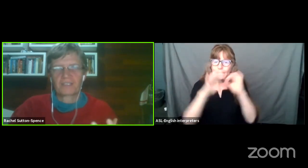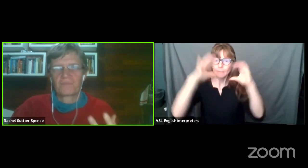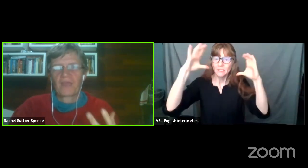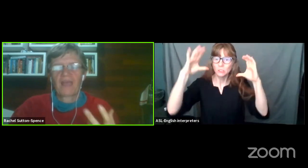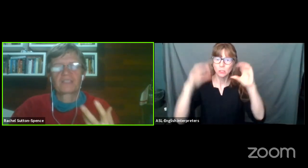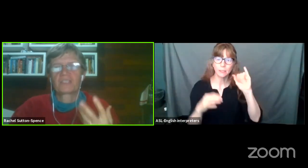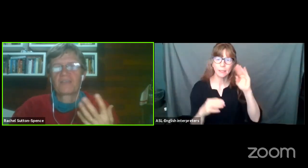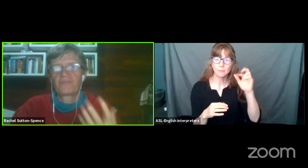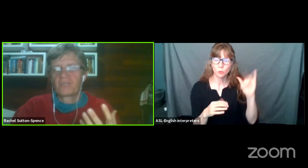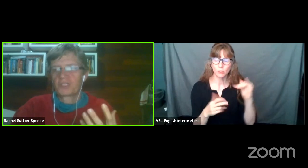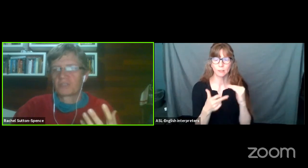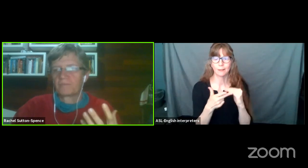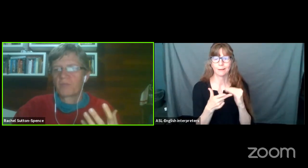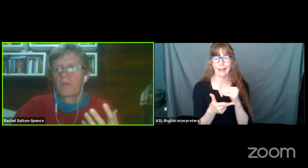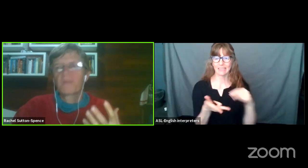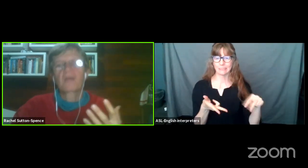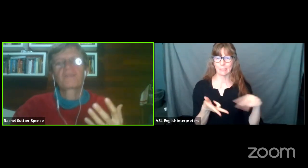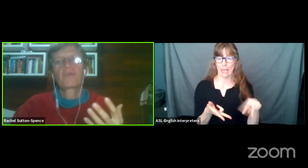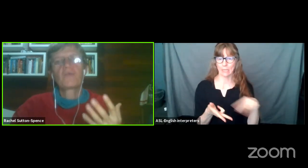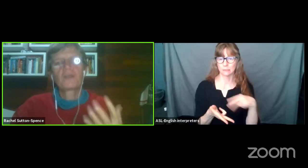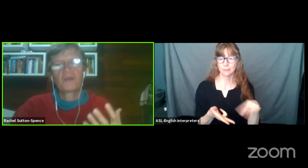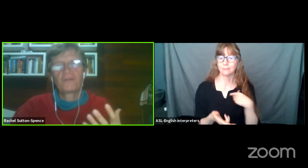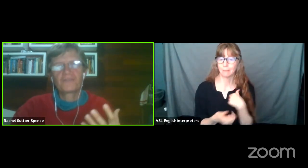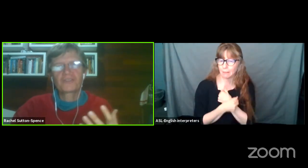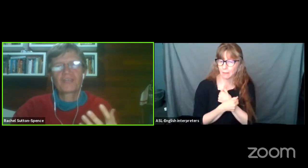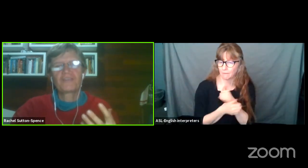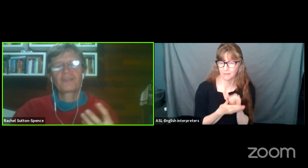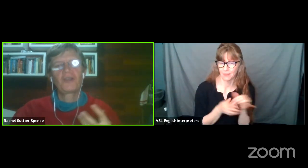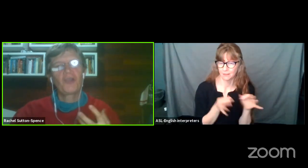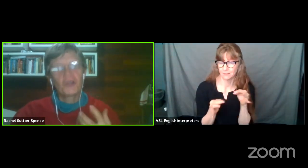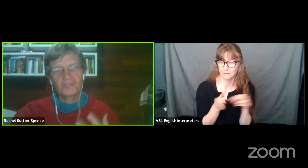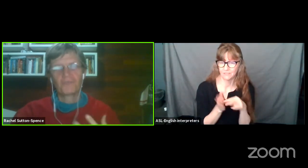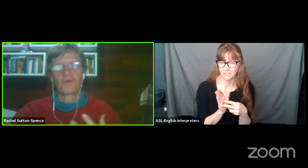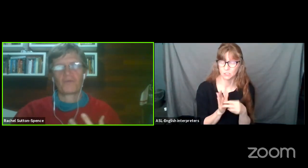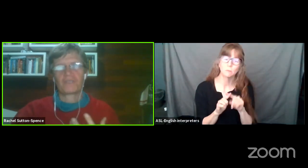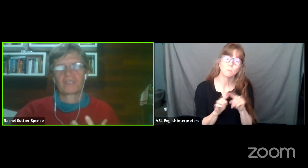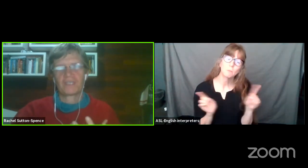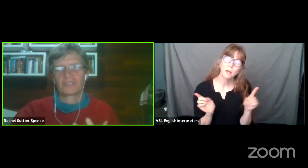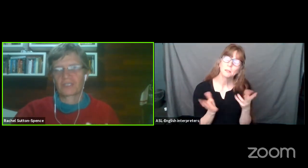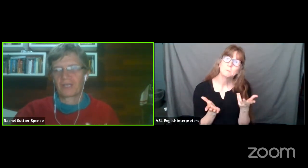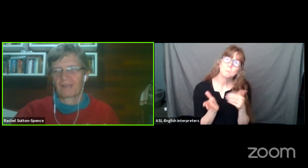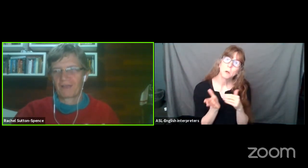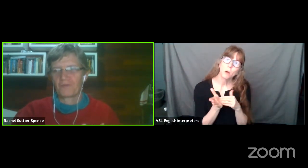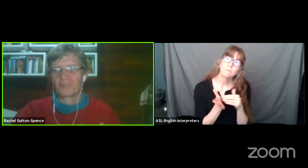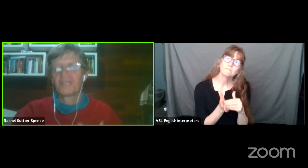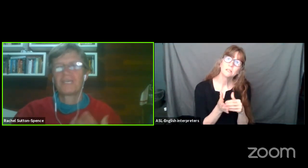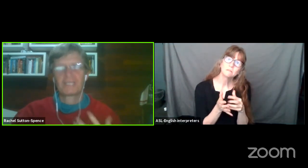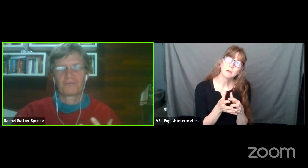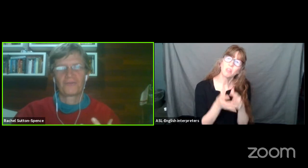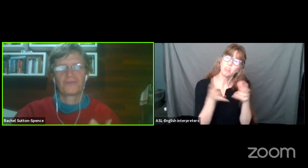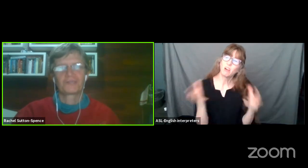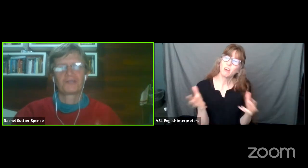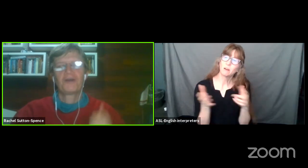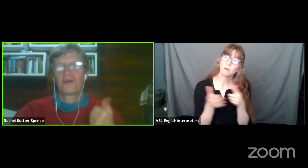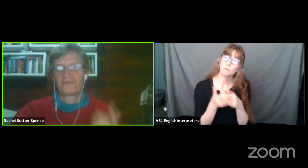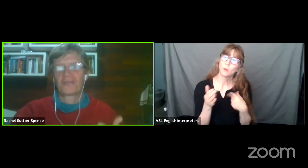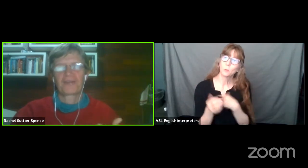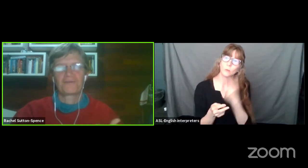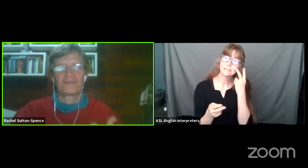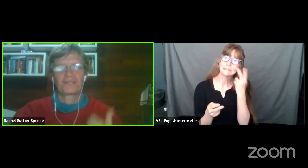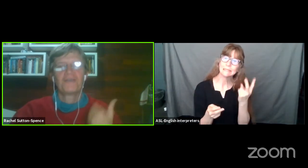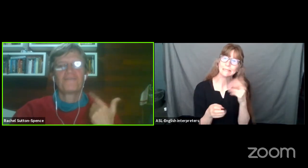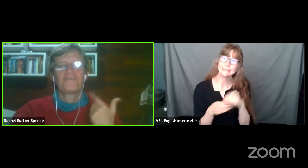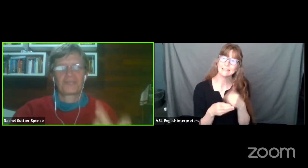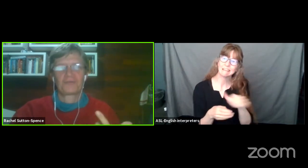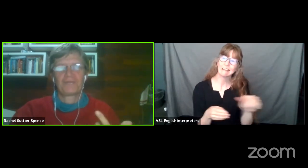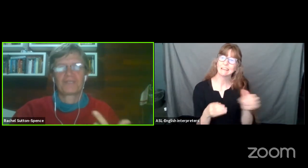that as a definition. But I think we can often say that a lot of what we see in sign language is a fusion of